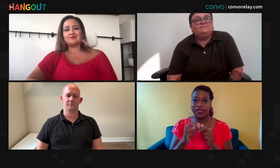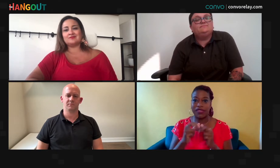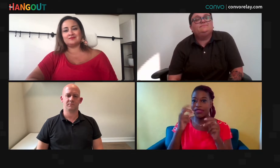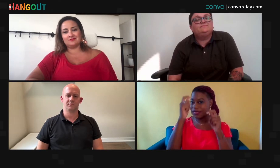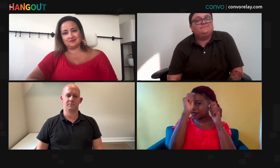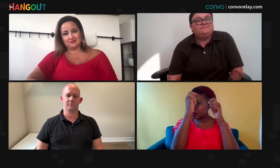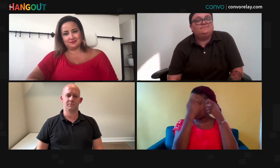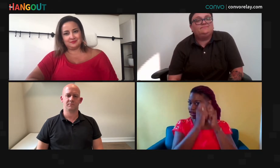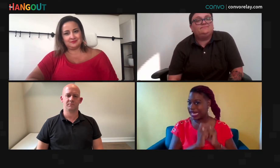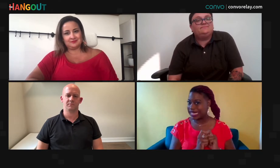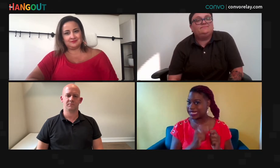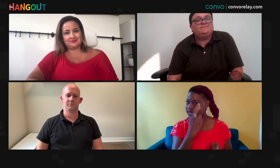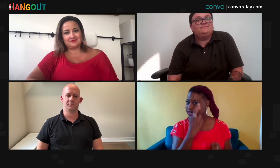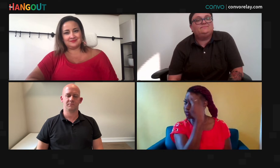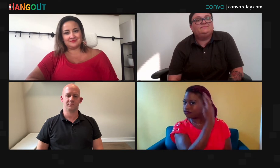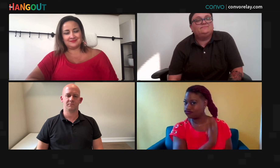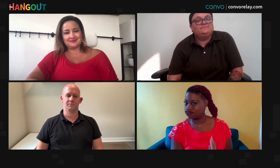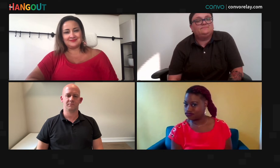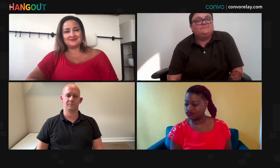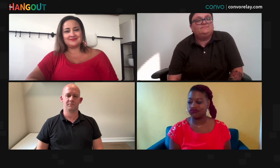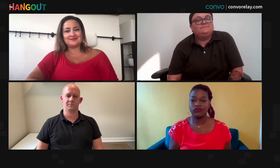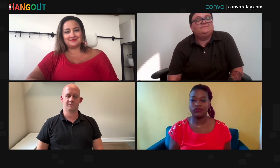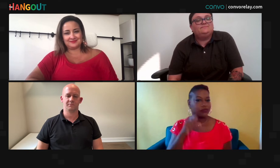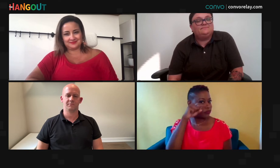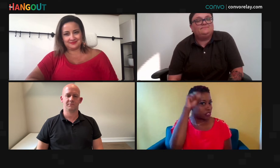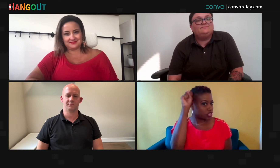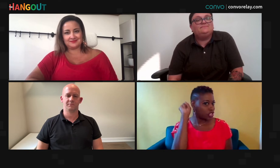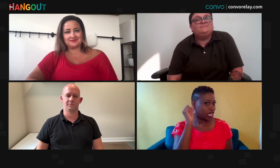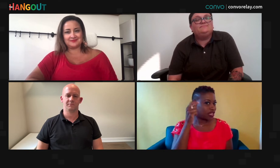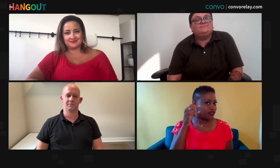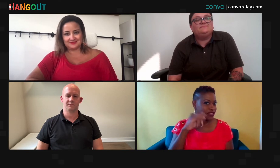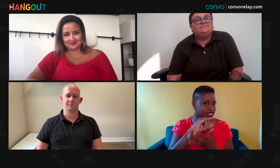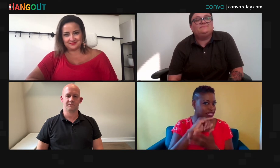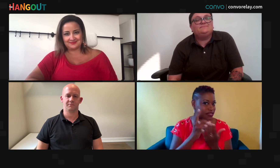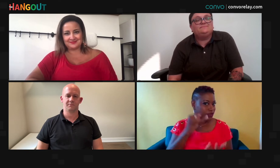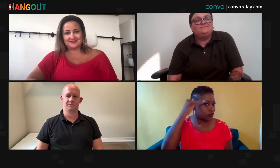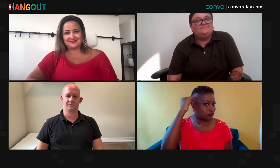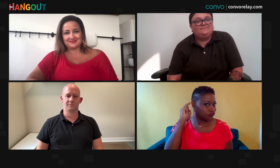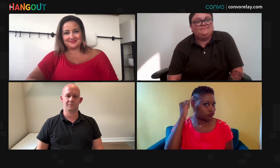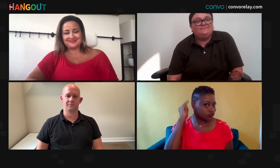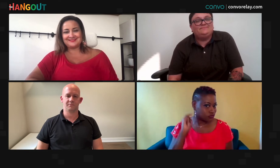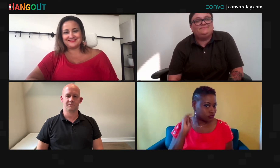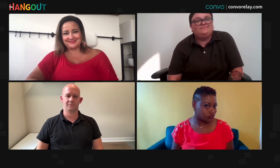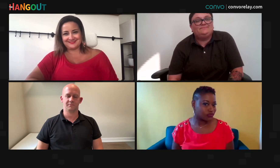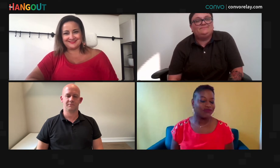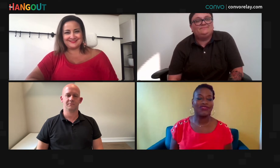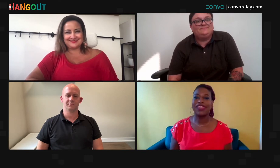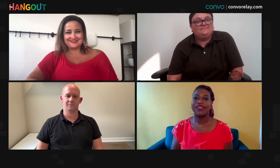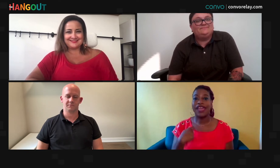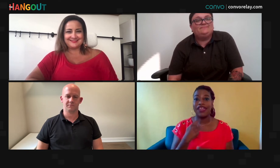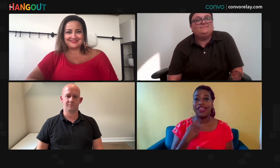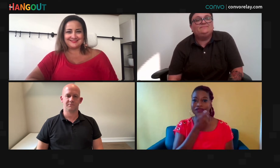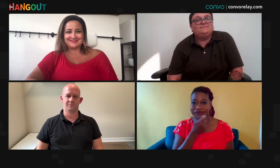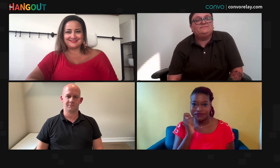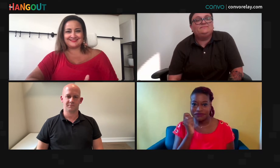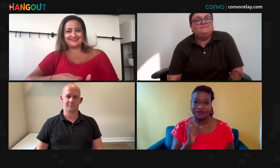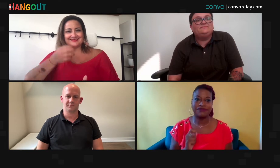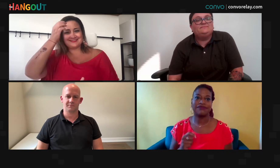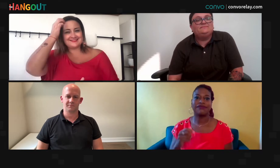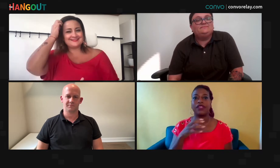a Black woman with braids in my hair, shaved on one side with a design,